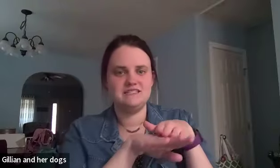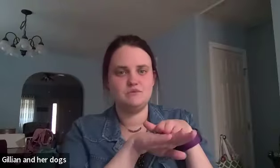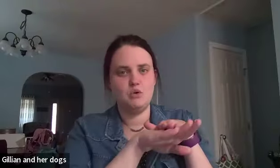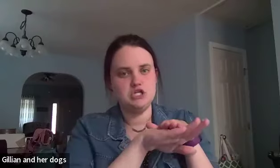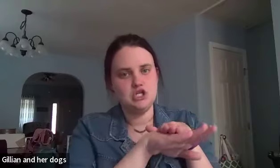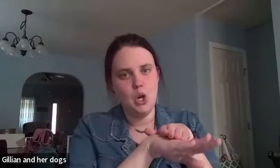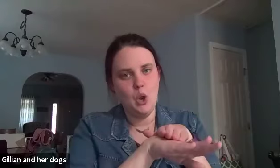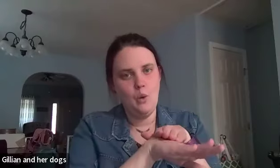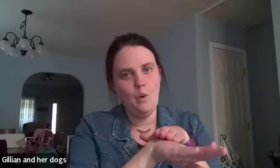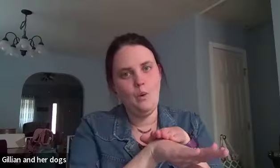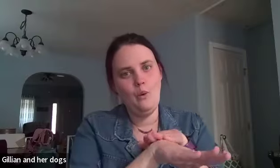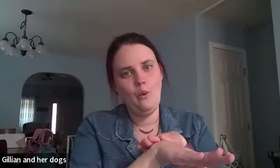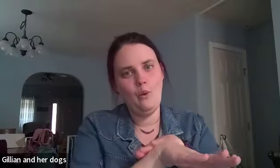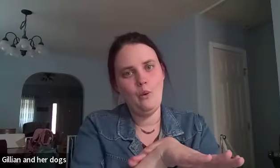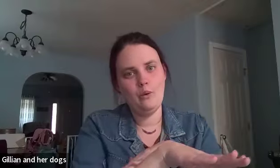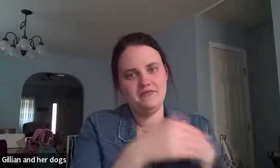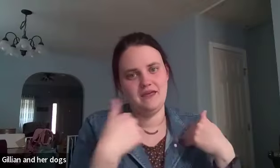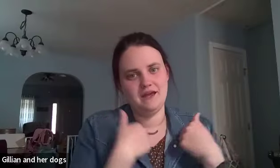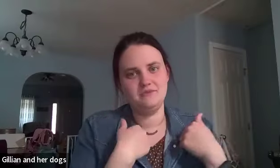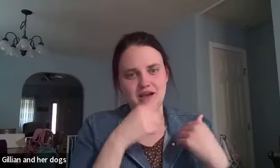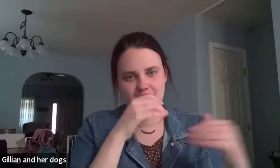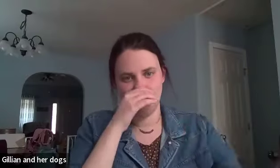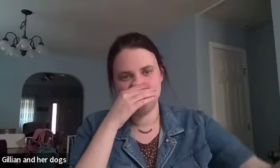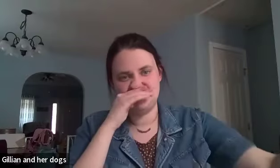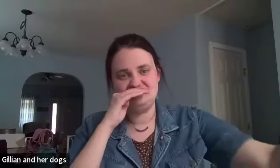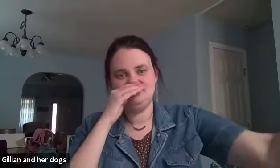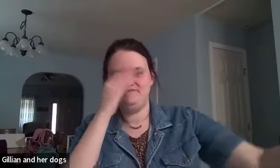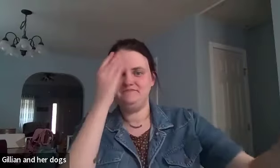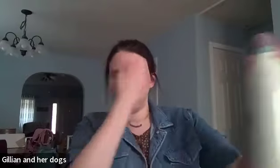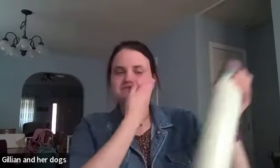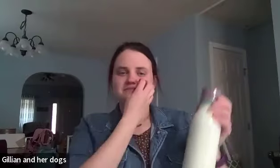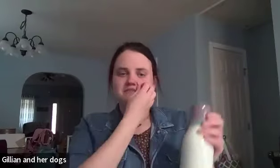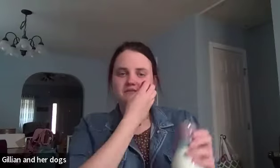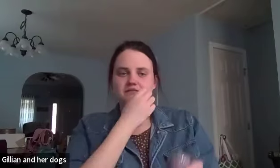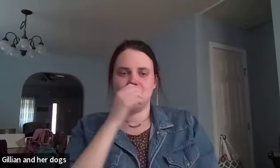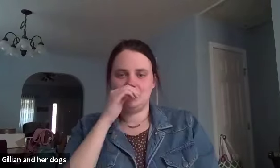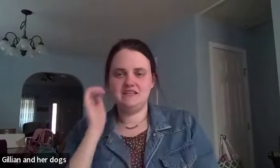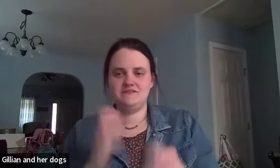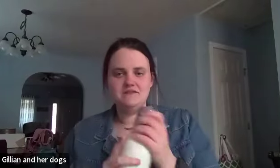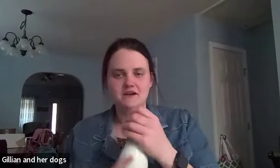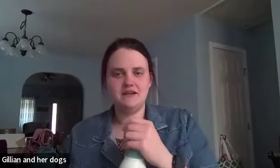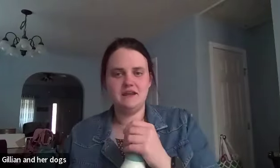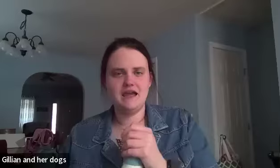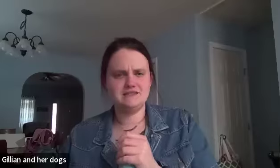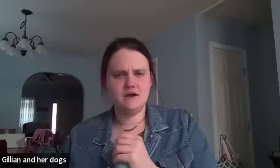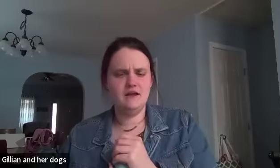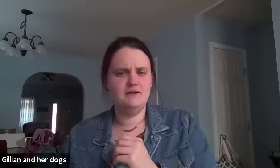see someone going slow with the animal kind of motion. It's very fun.